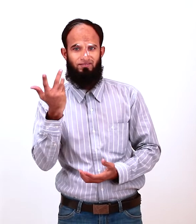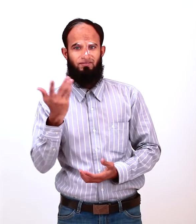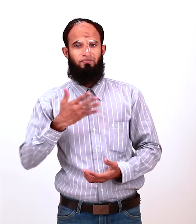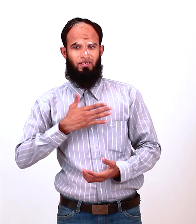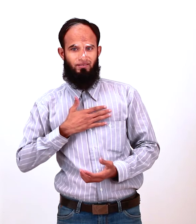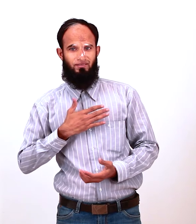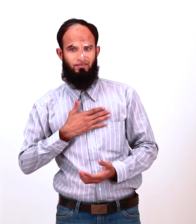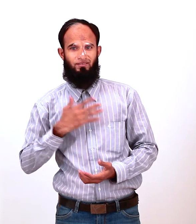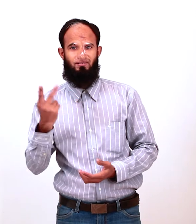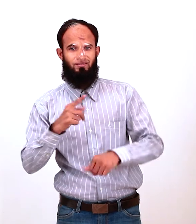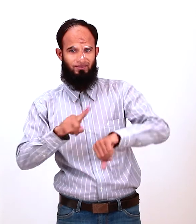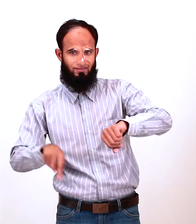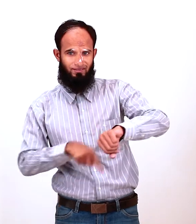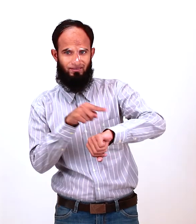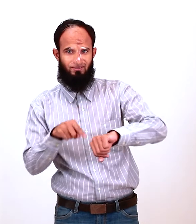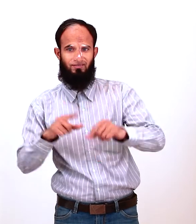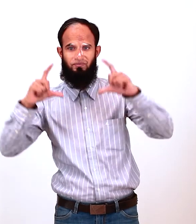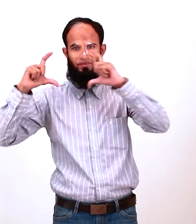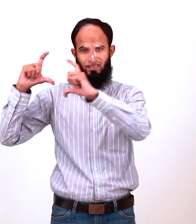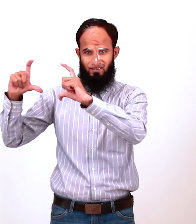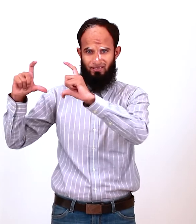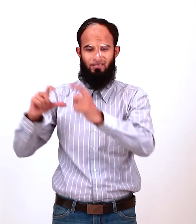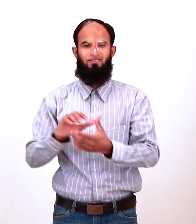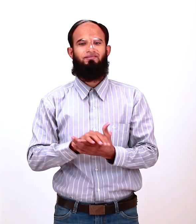Let's move on to telling the time using analog clocks.